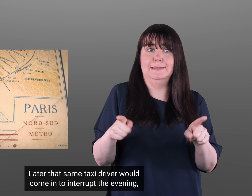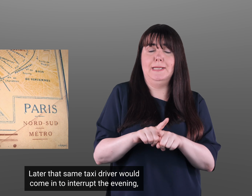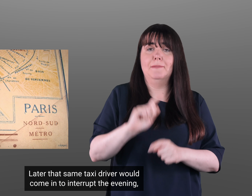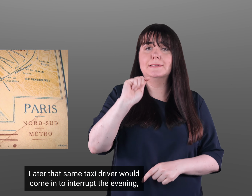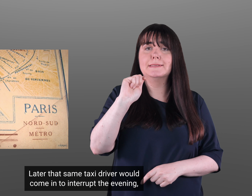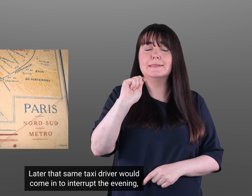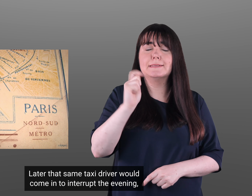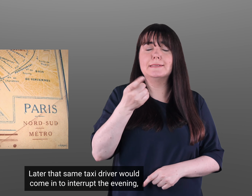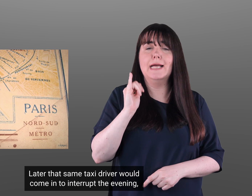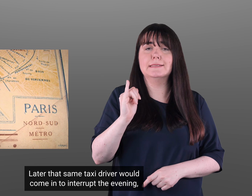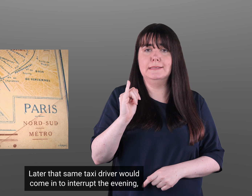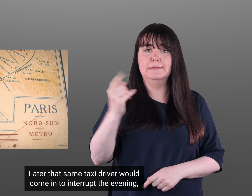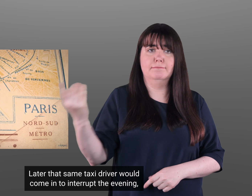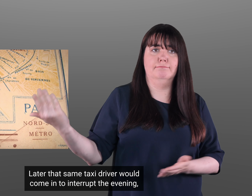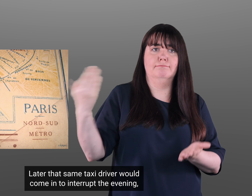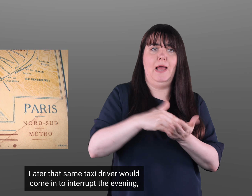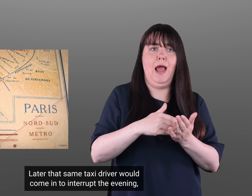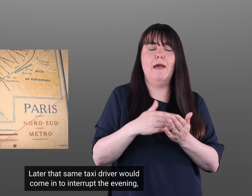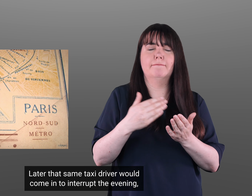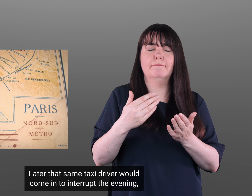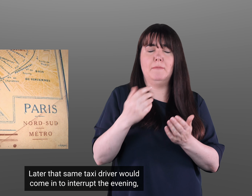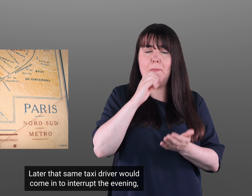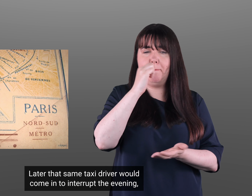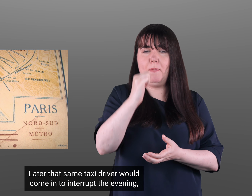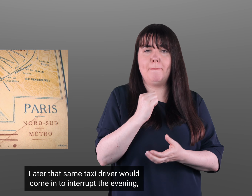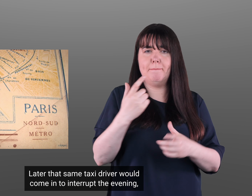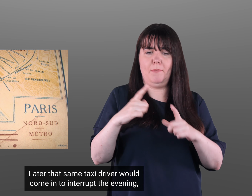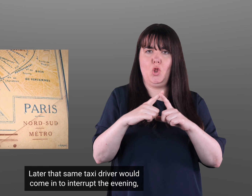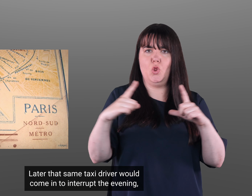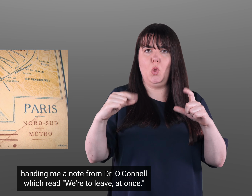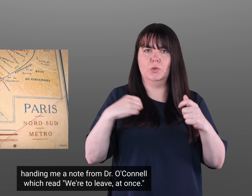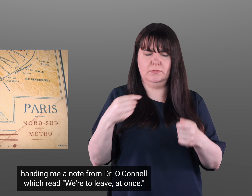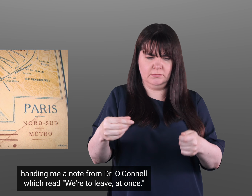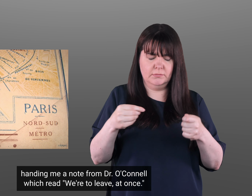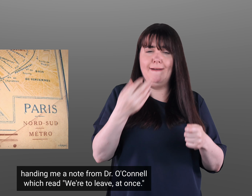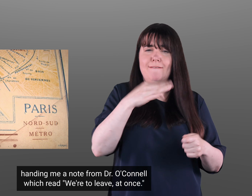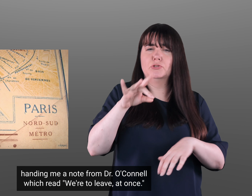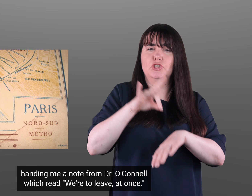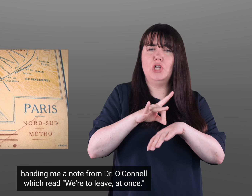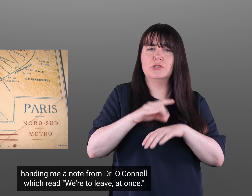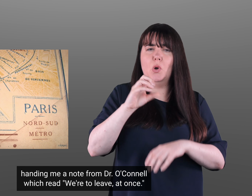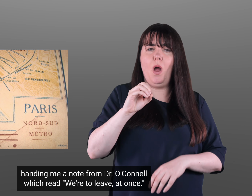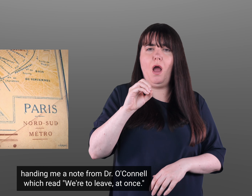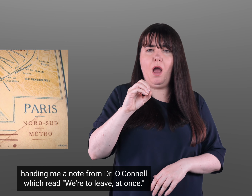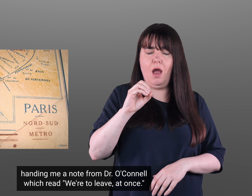Later, that same taxi driver would come in to interrupt the evening, handing me a note from Dr. O'Connell which read, "We're to leave at